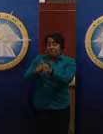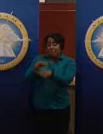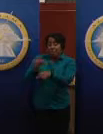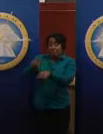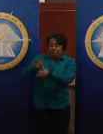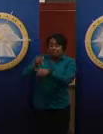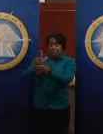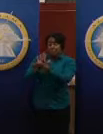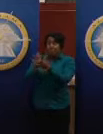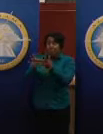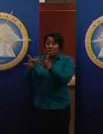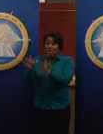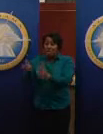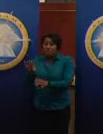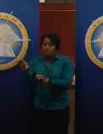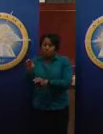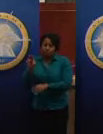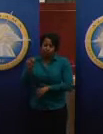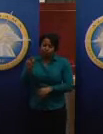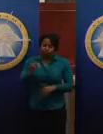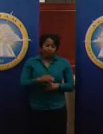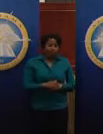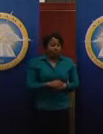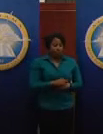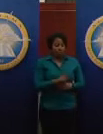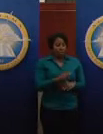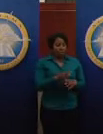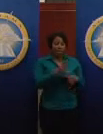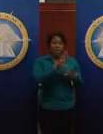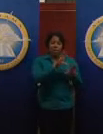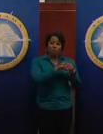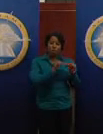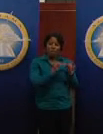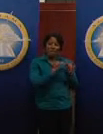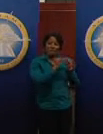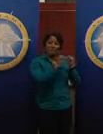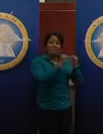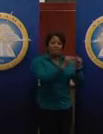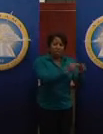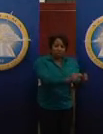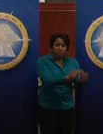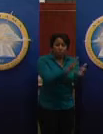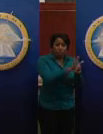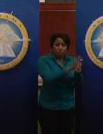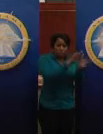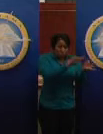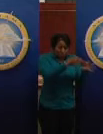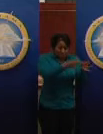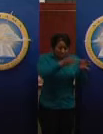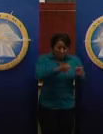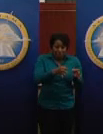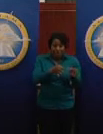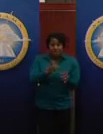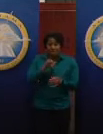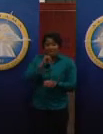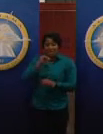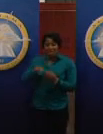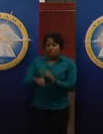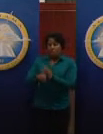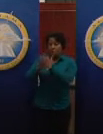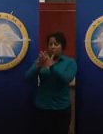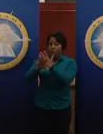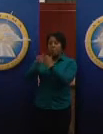take this year. It's also part of a continuum of school decision making, not a remote learning